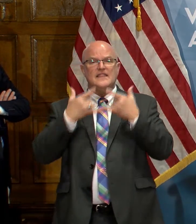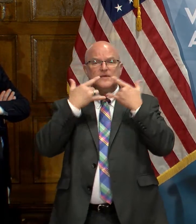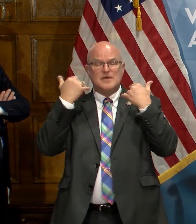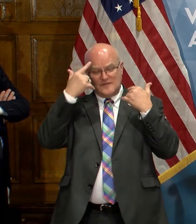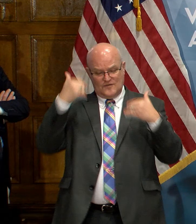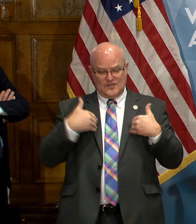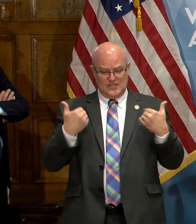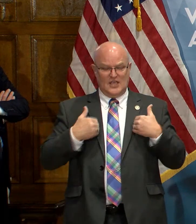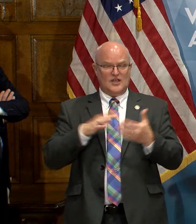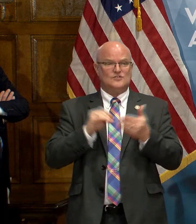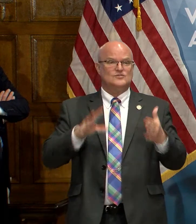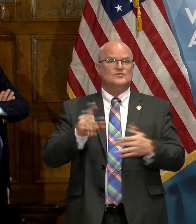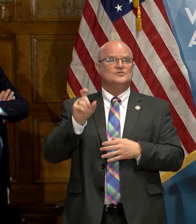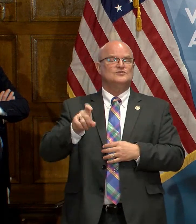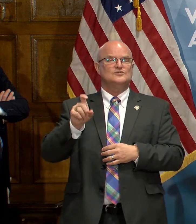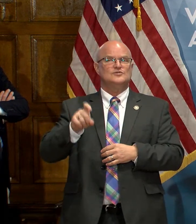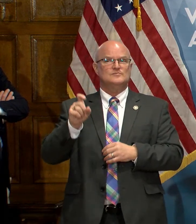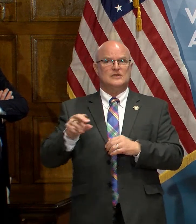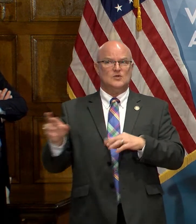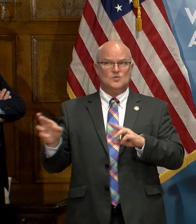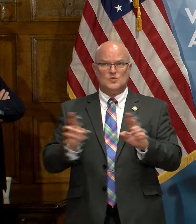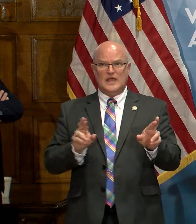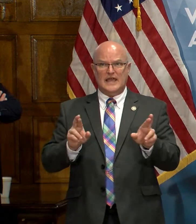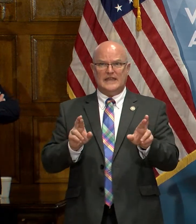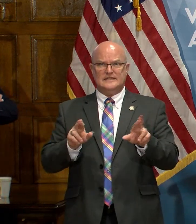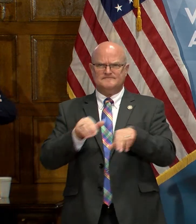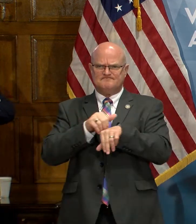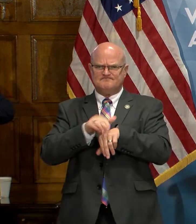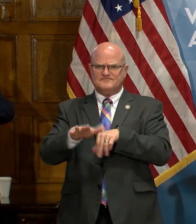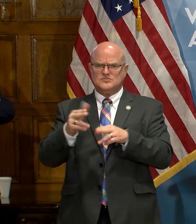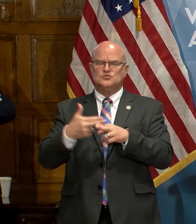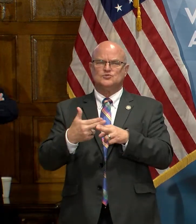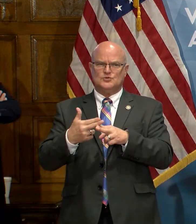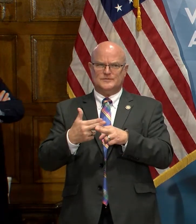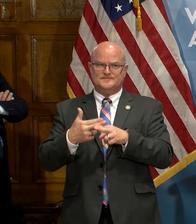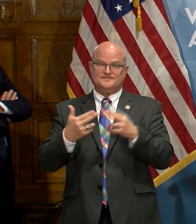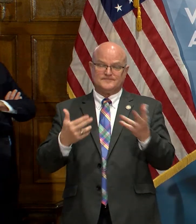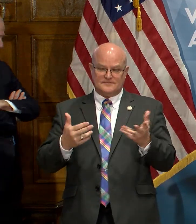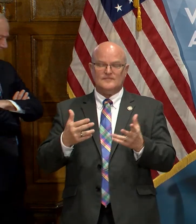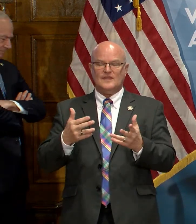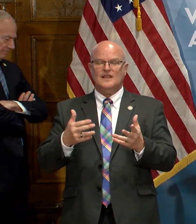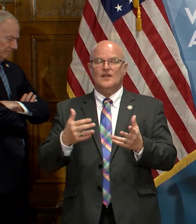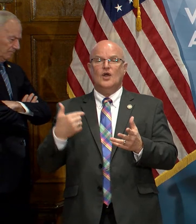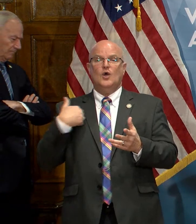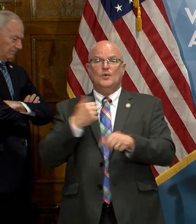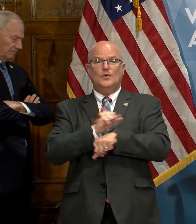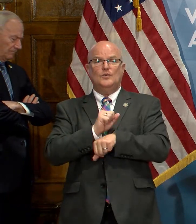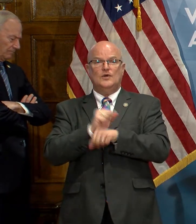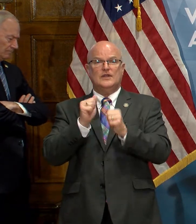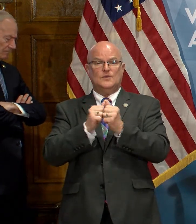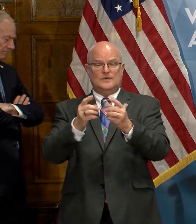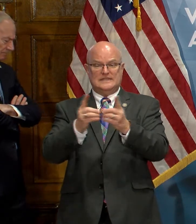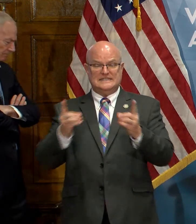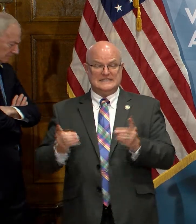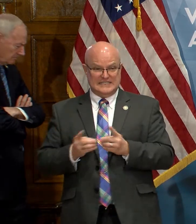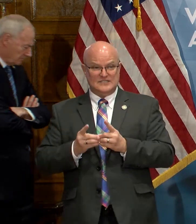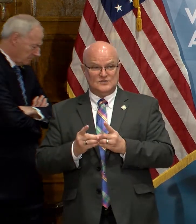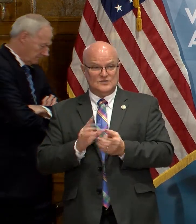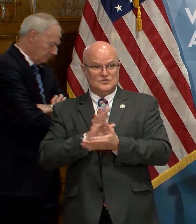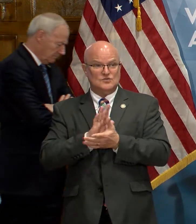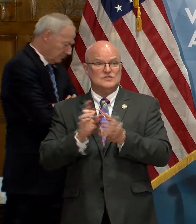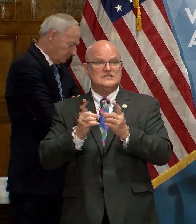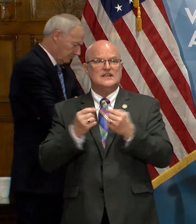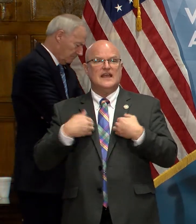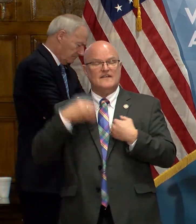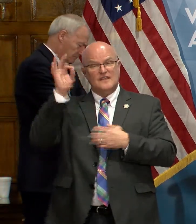for the younger students should be ready and should be going out very soon. So we're working with districts. They have